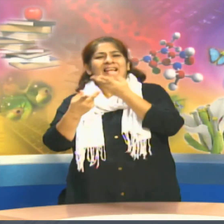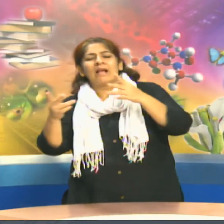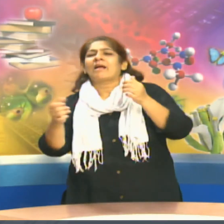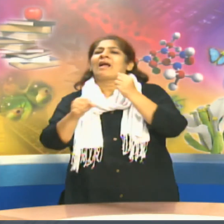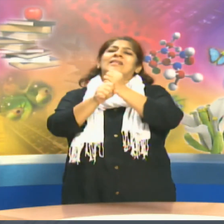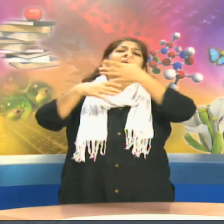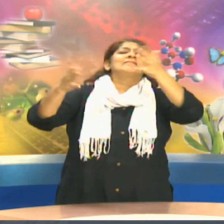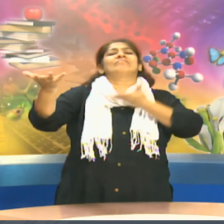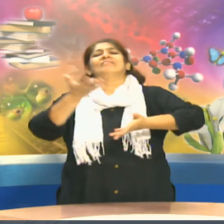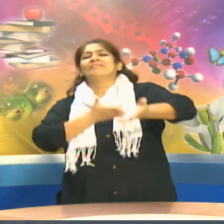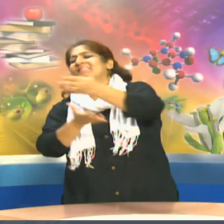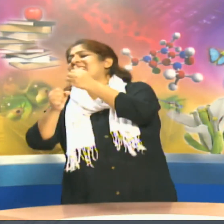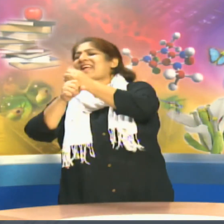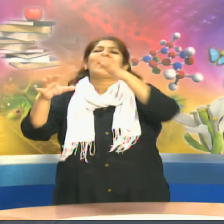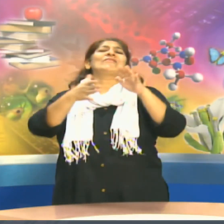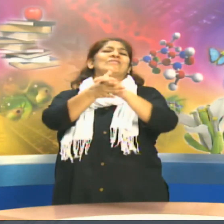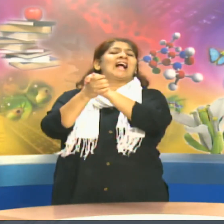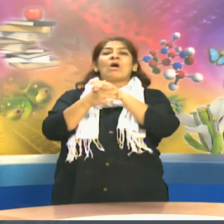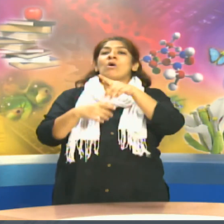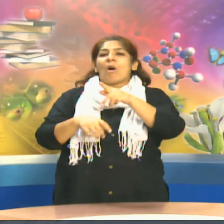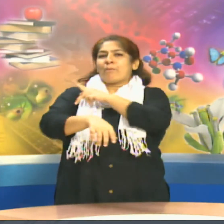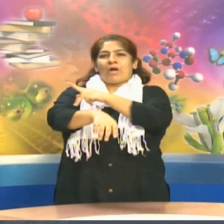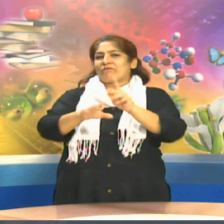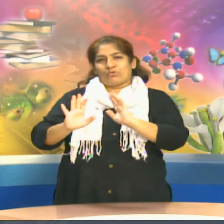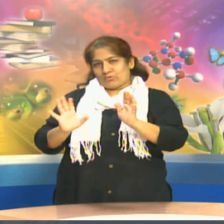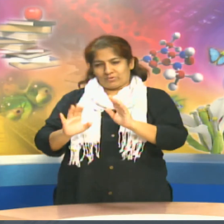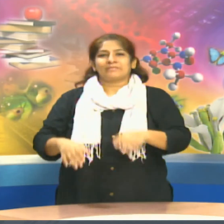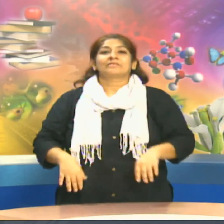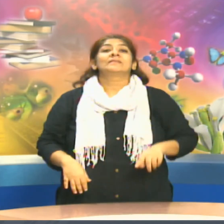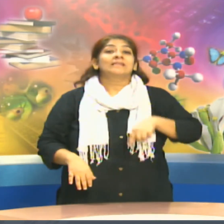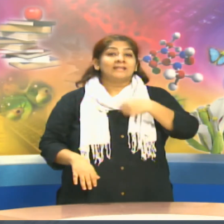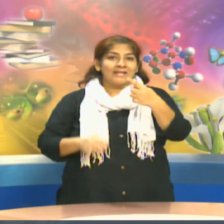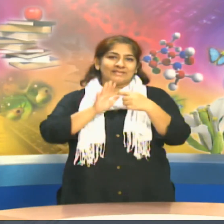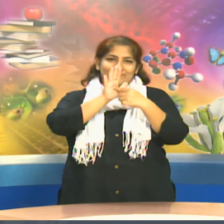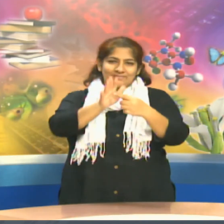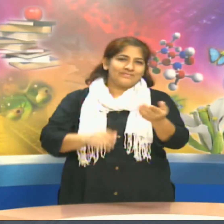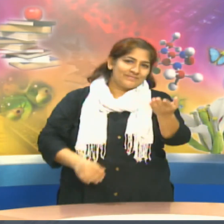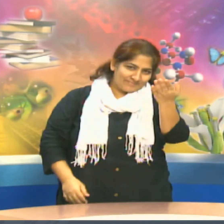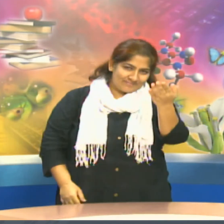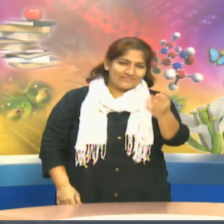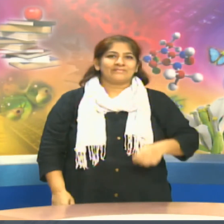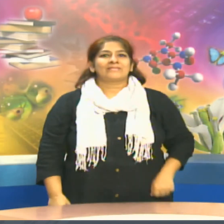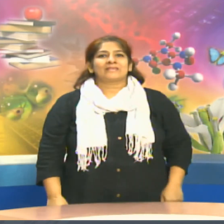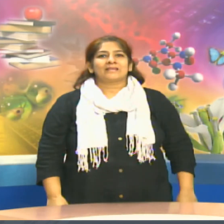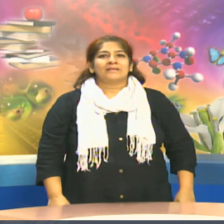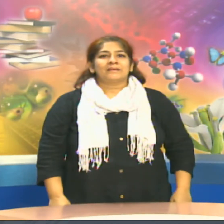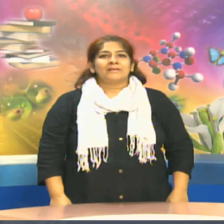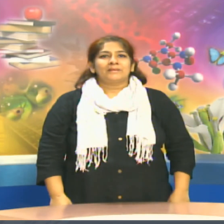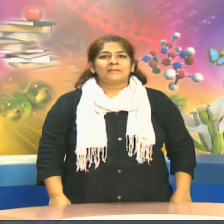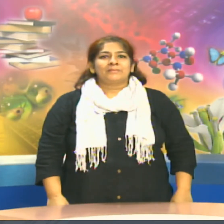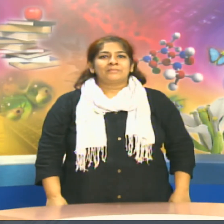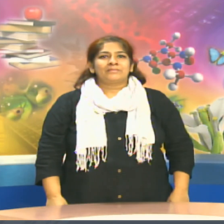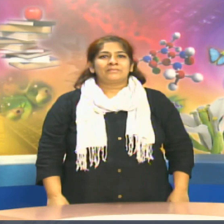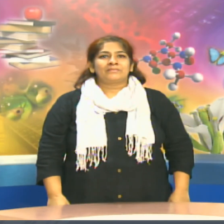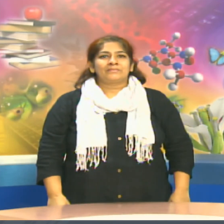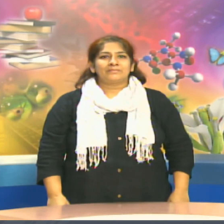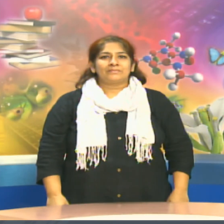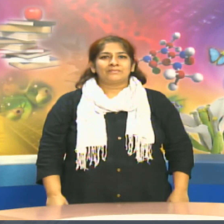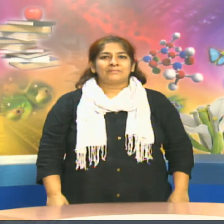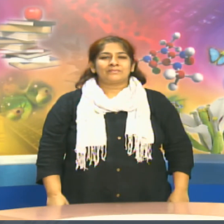like we see in our offices, and informal communication is also at different places. Now,